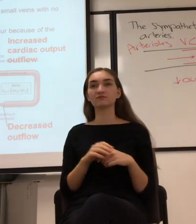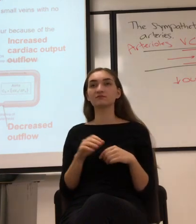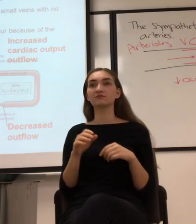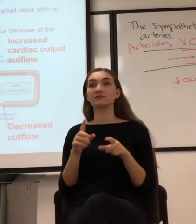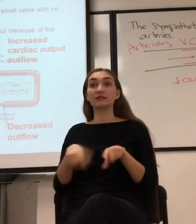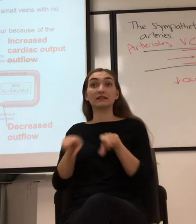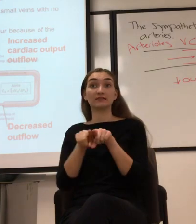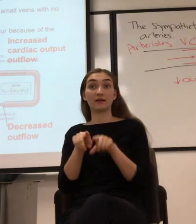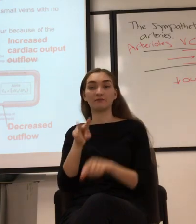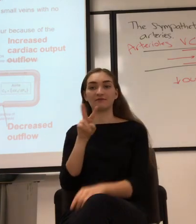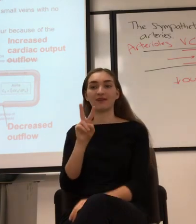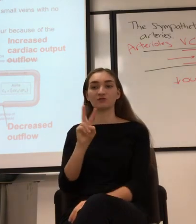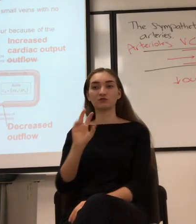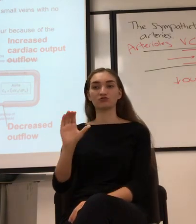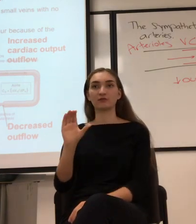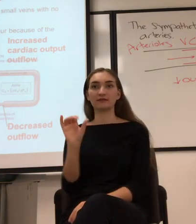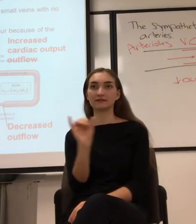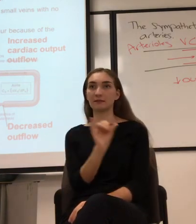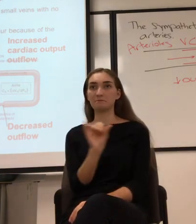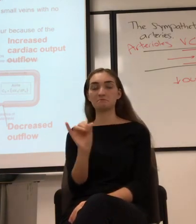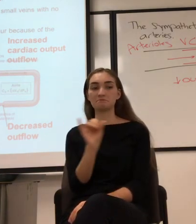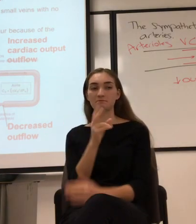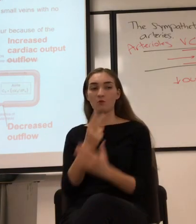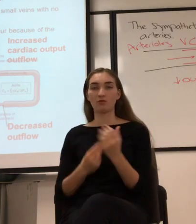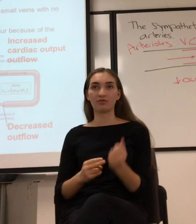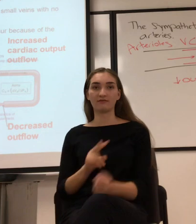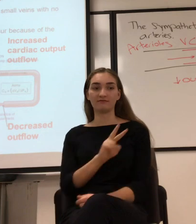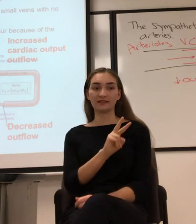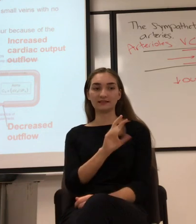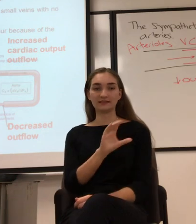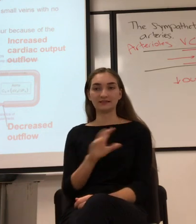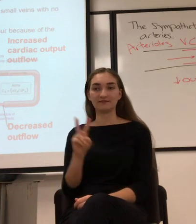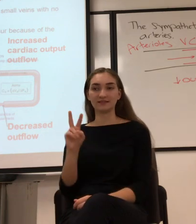are vasoconstricting, I'll put VC.